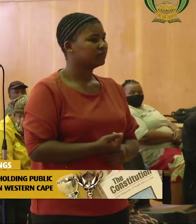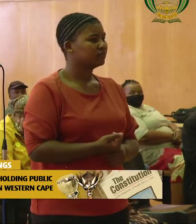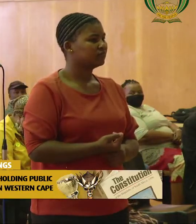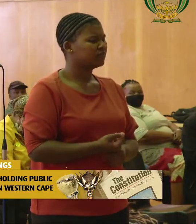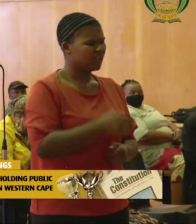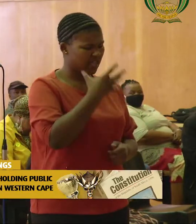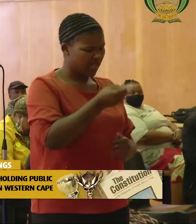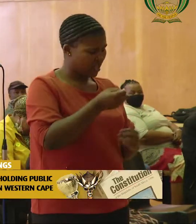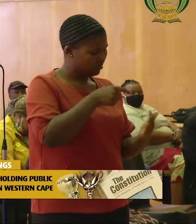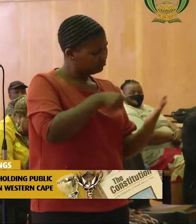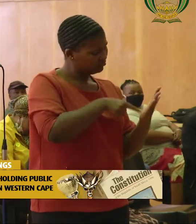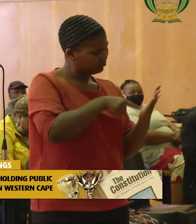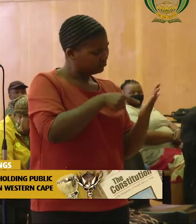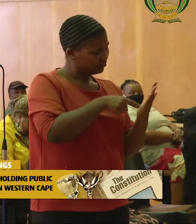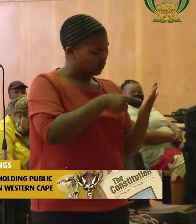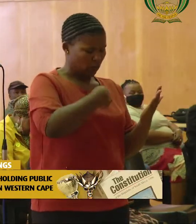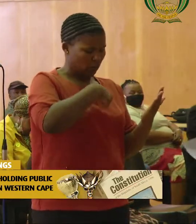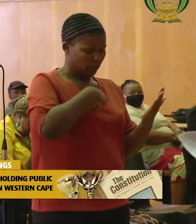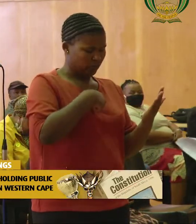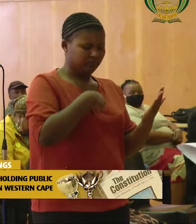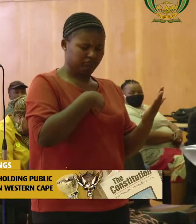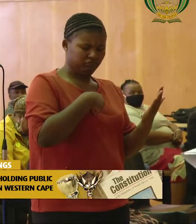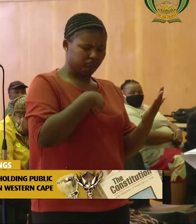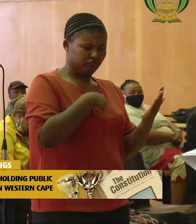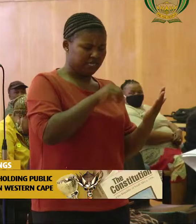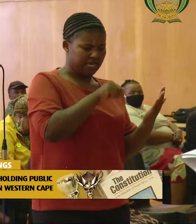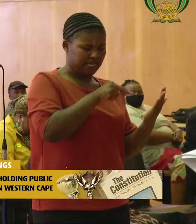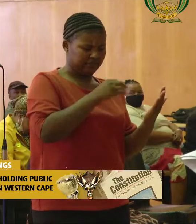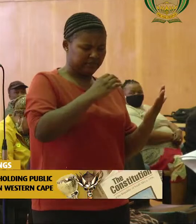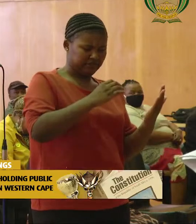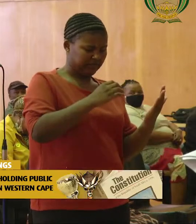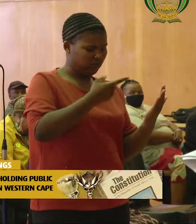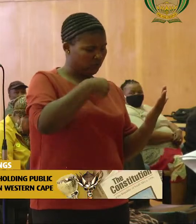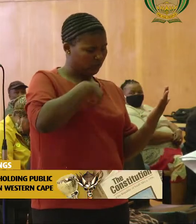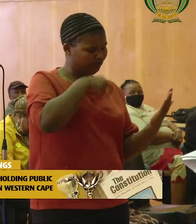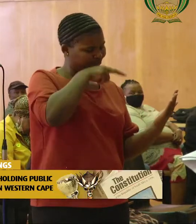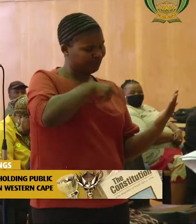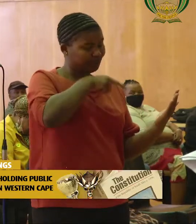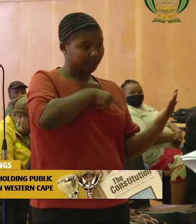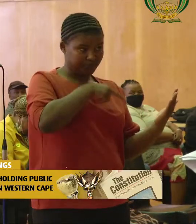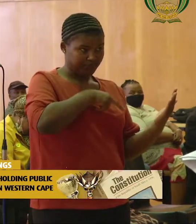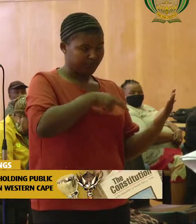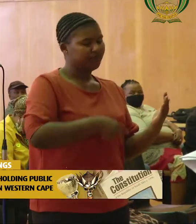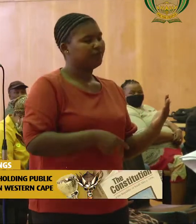kule ndawo nje thina as a ANC